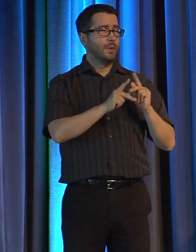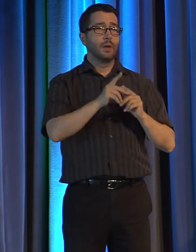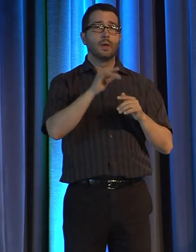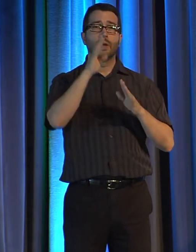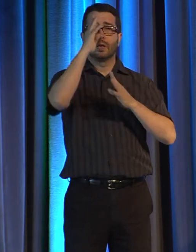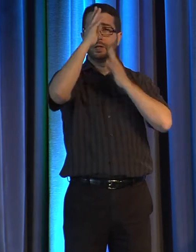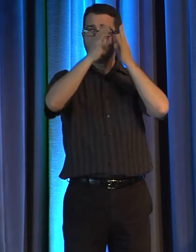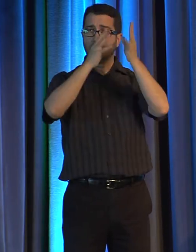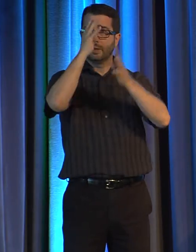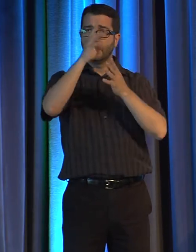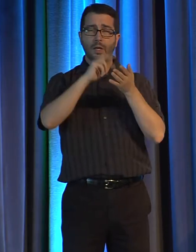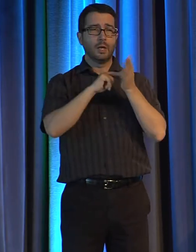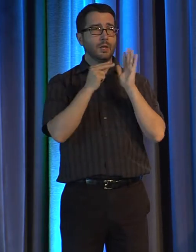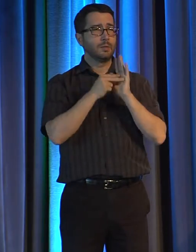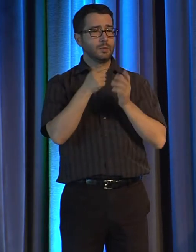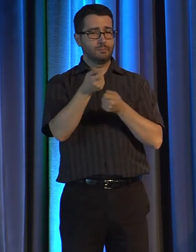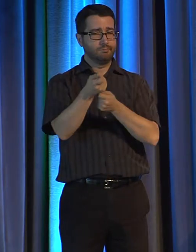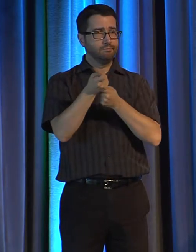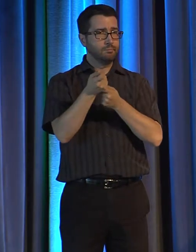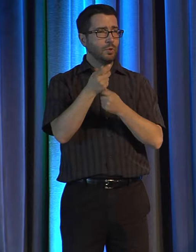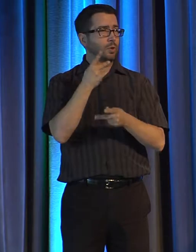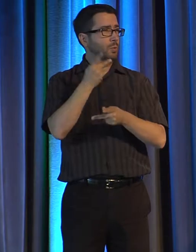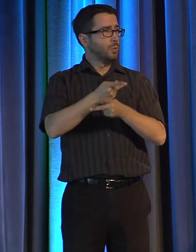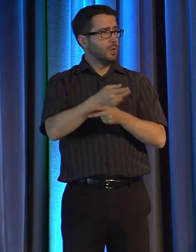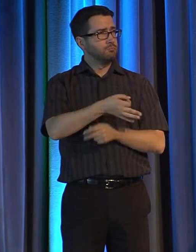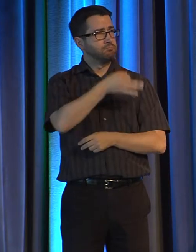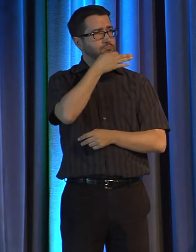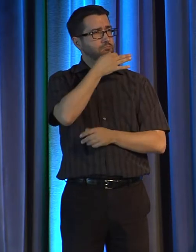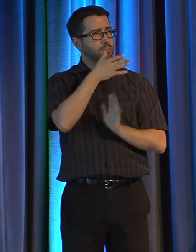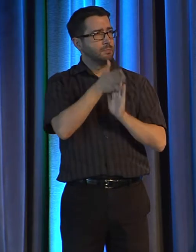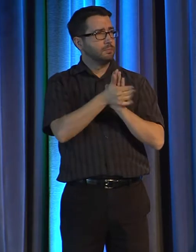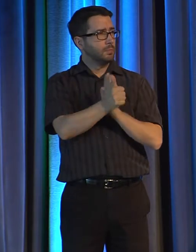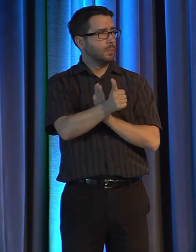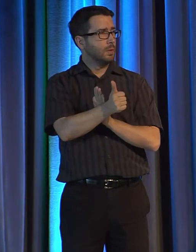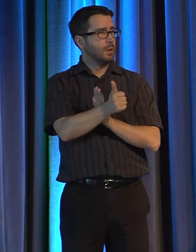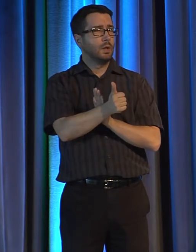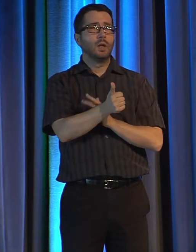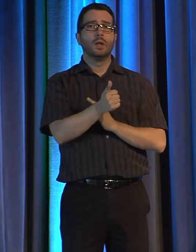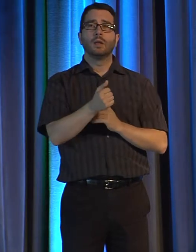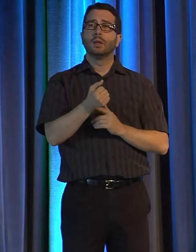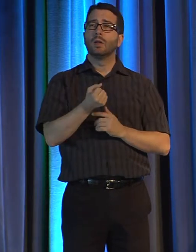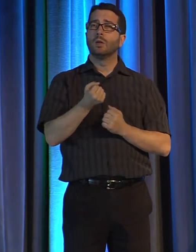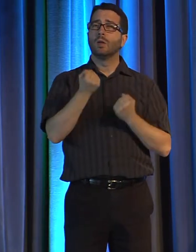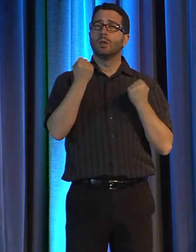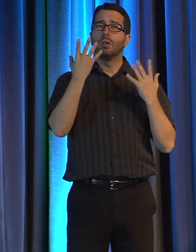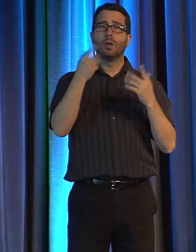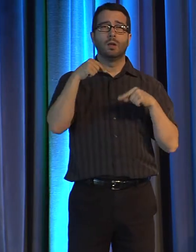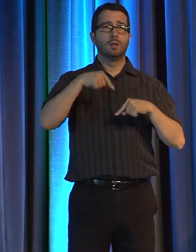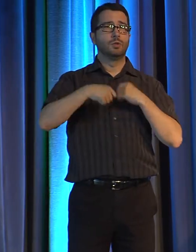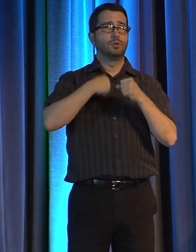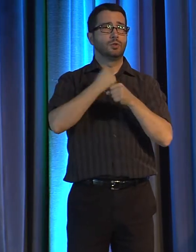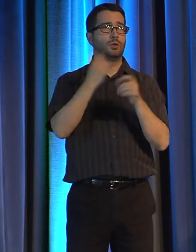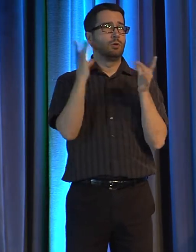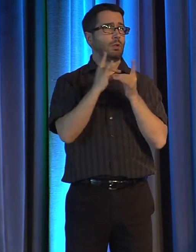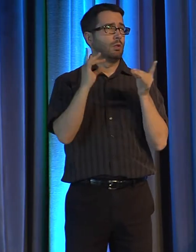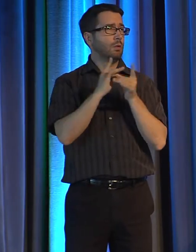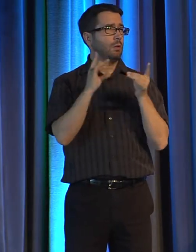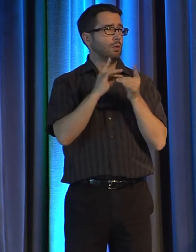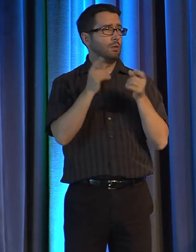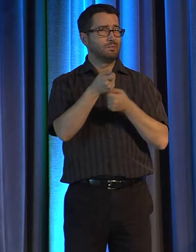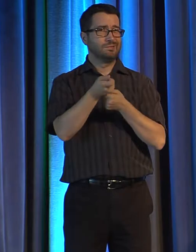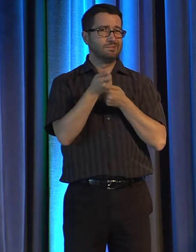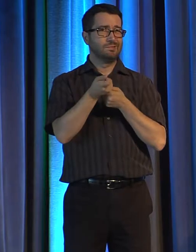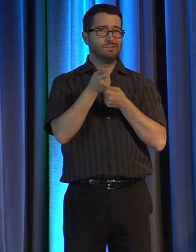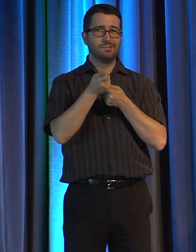us recruit and retain the very best talent. You've heard a lot about physician recruitment this year. We have developed